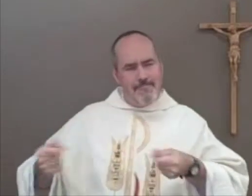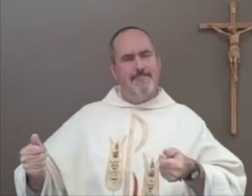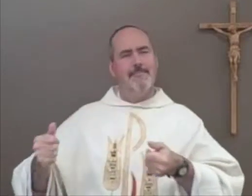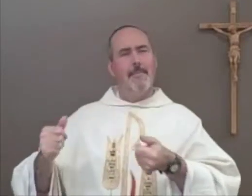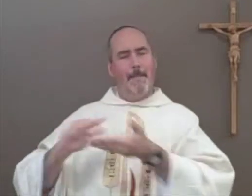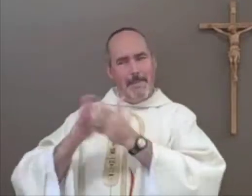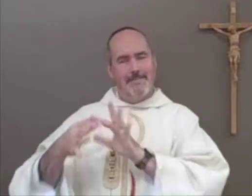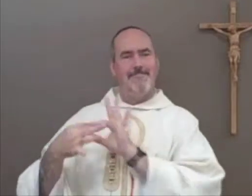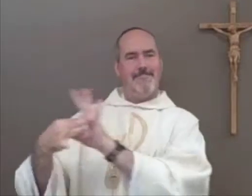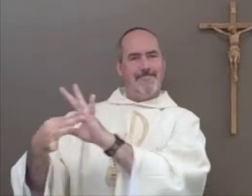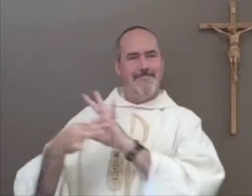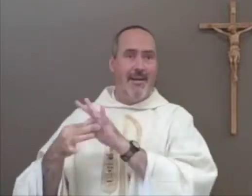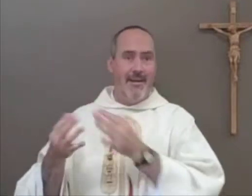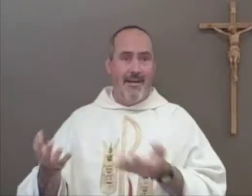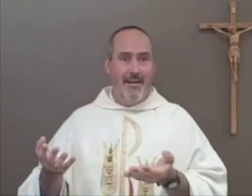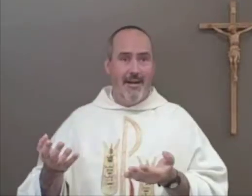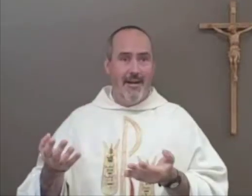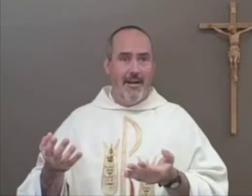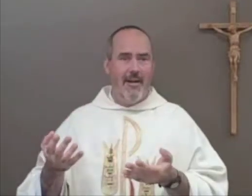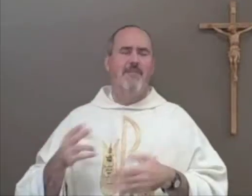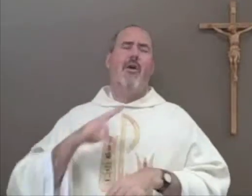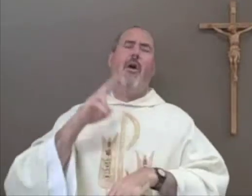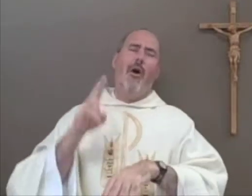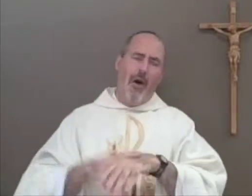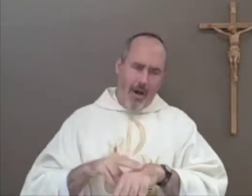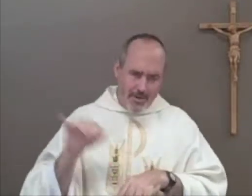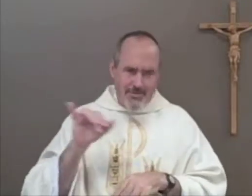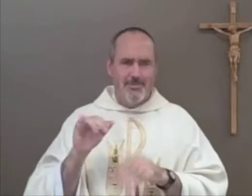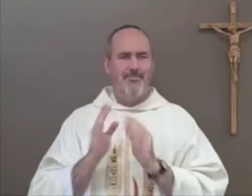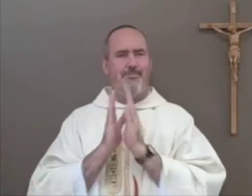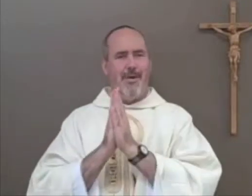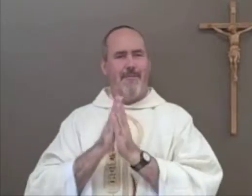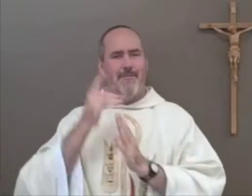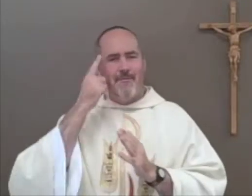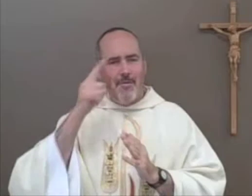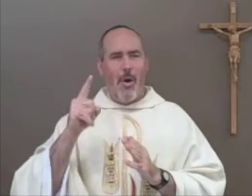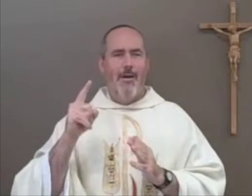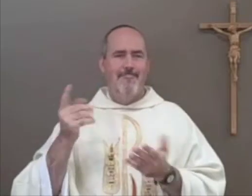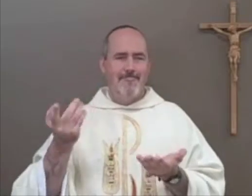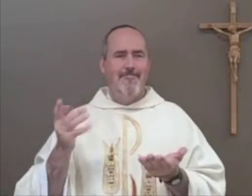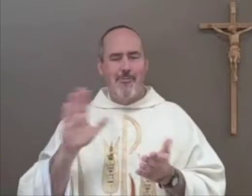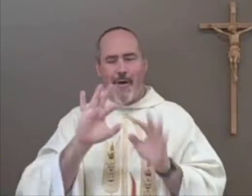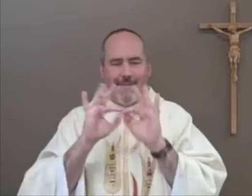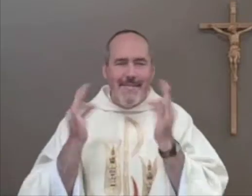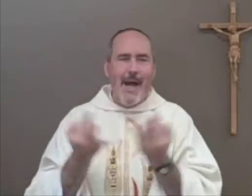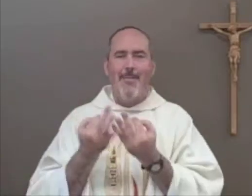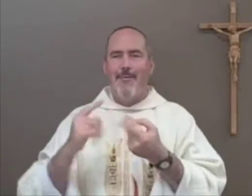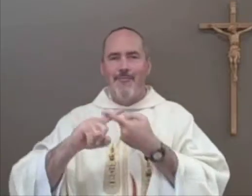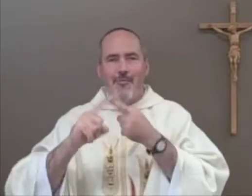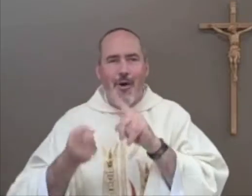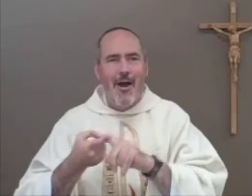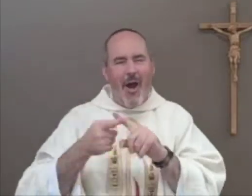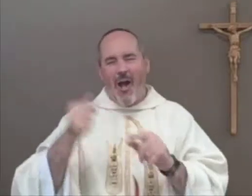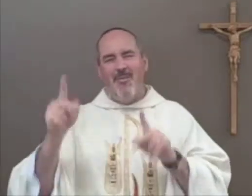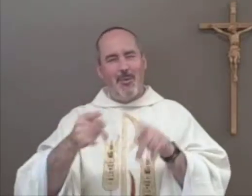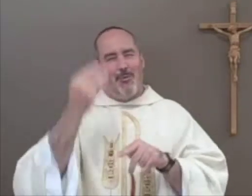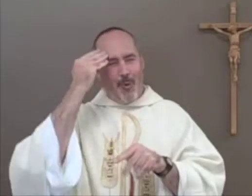to those that we are estranged from. Also, we need to ask for prayer for our families and